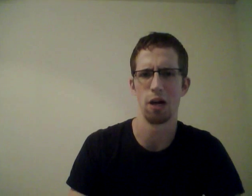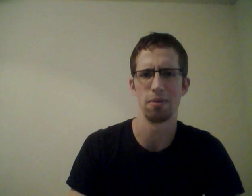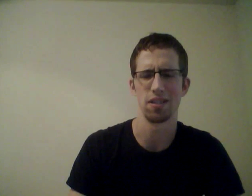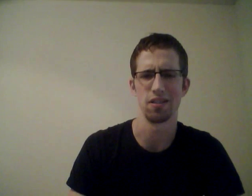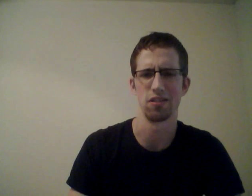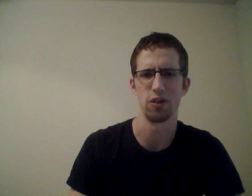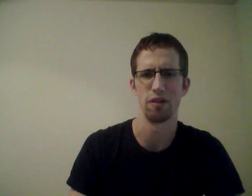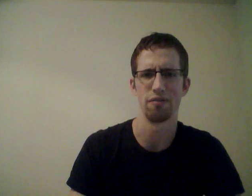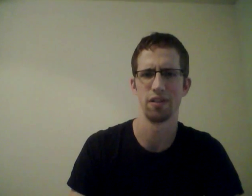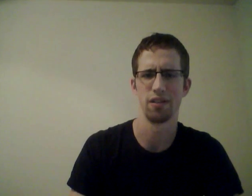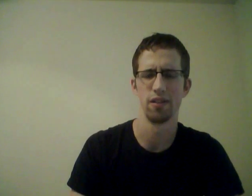purpose does it serve?